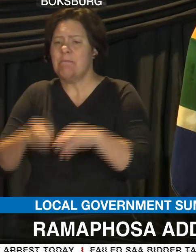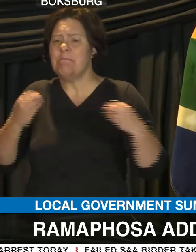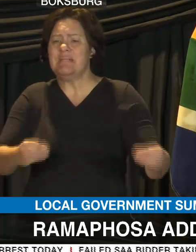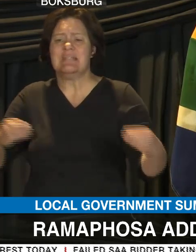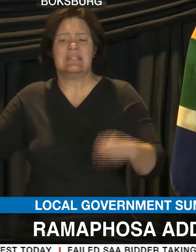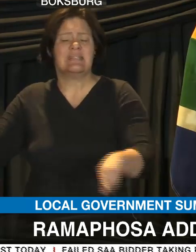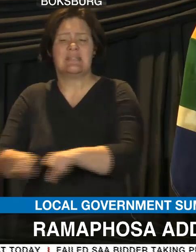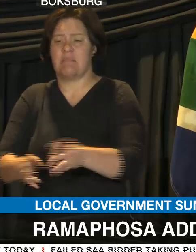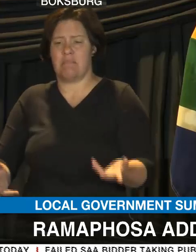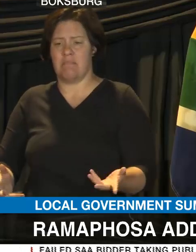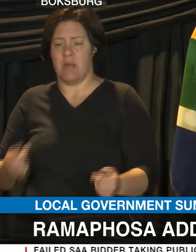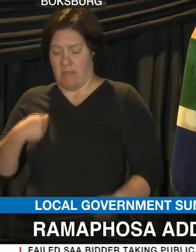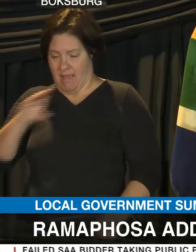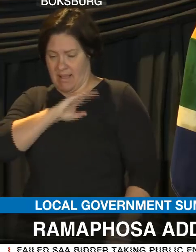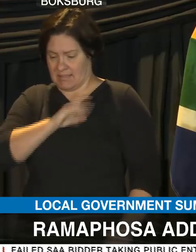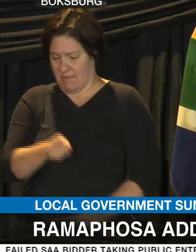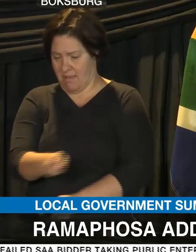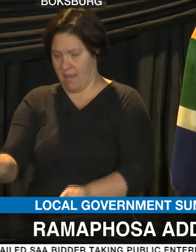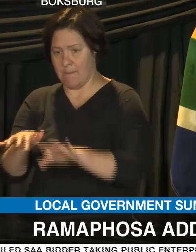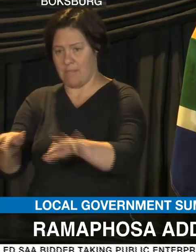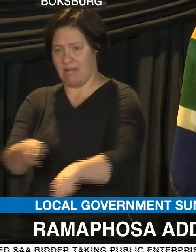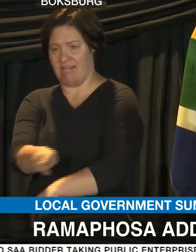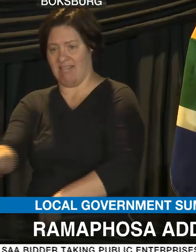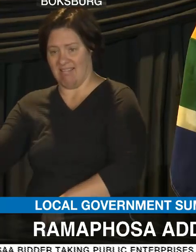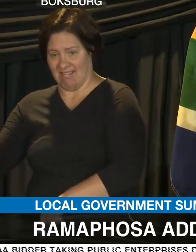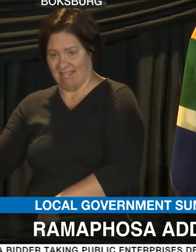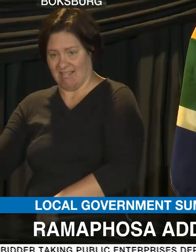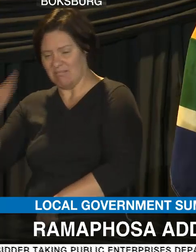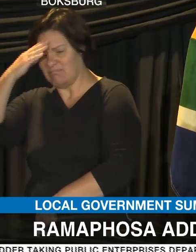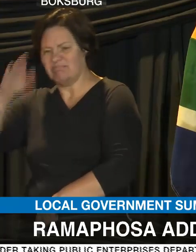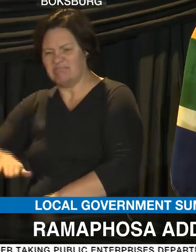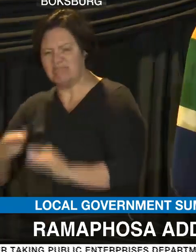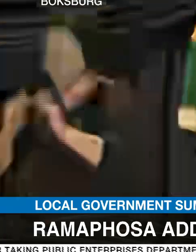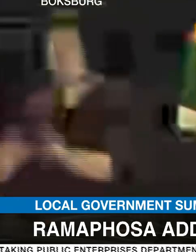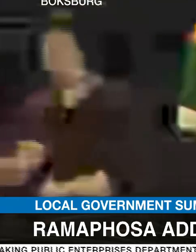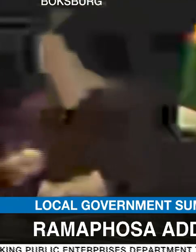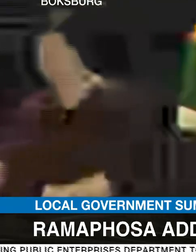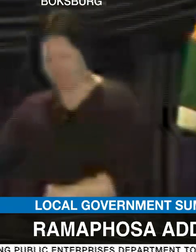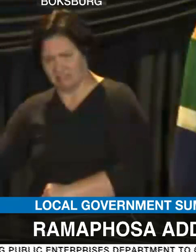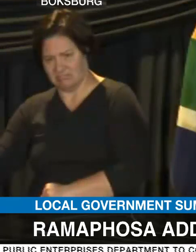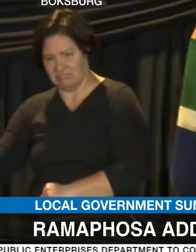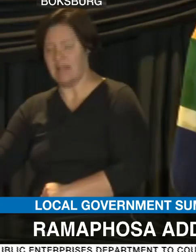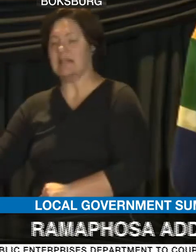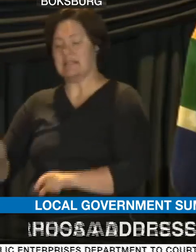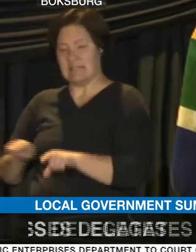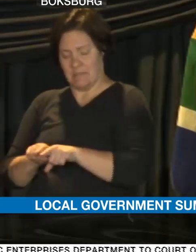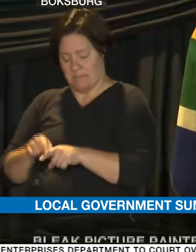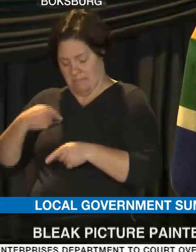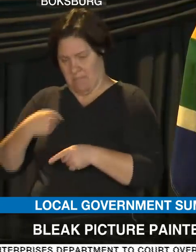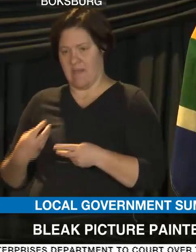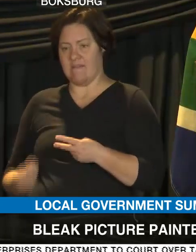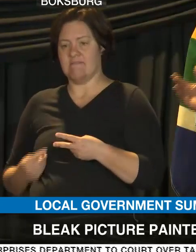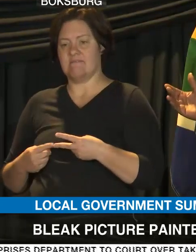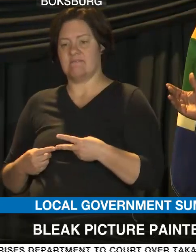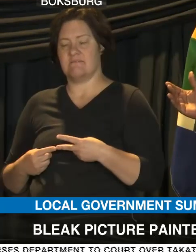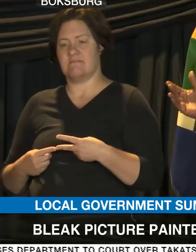businesses. You have customers who are your residents or citizens, and you've also got to